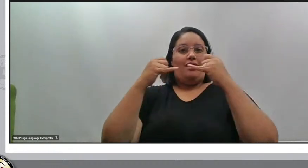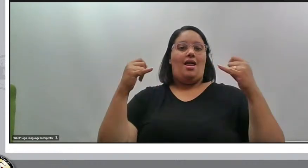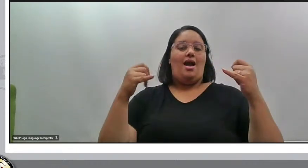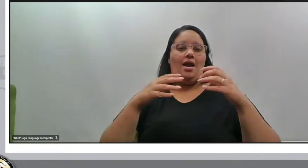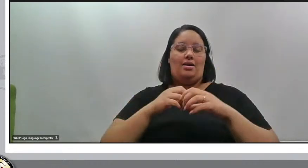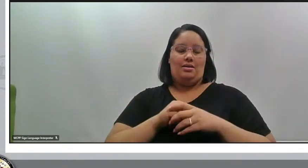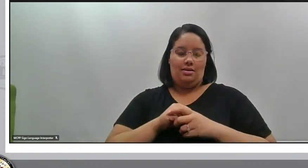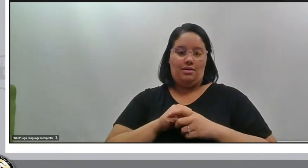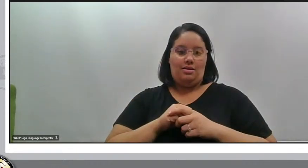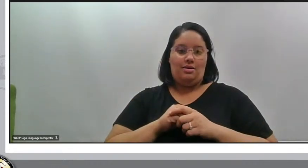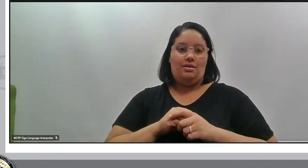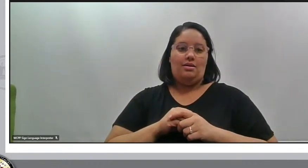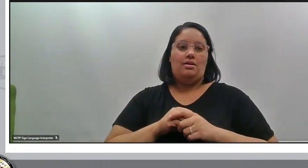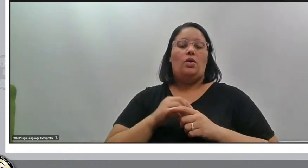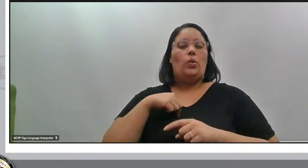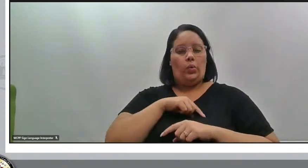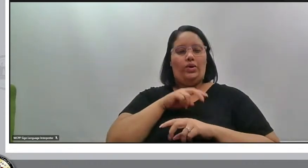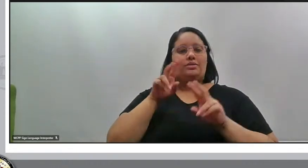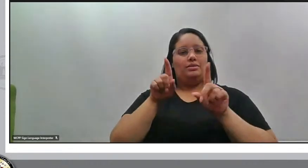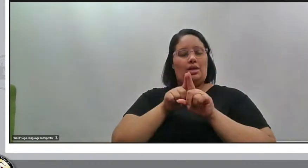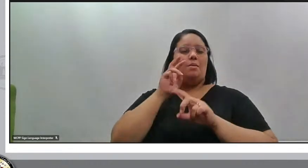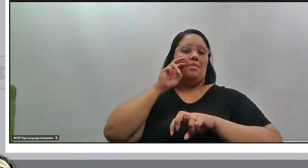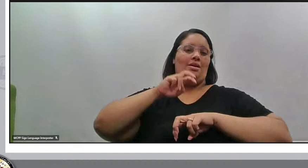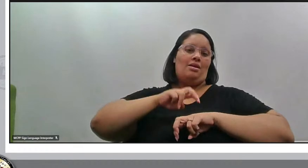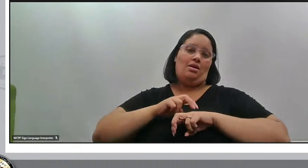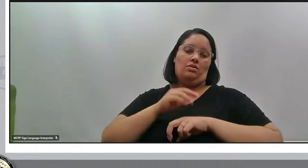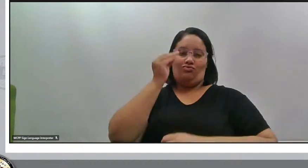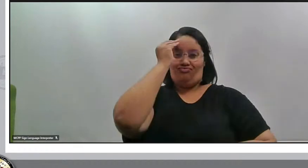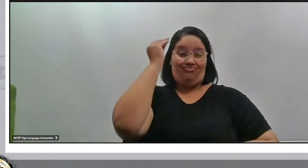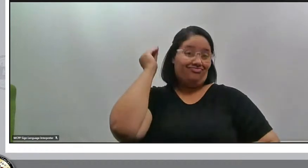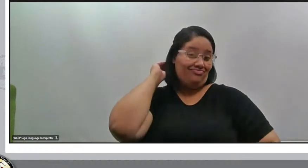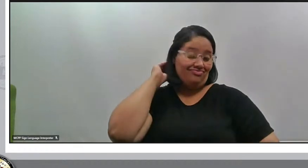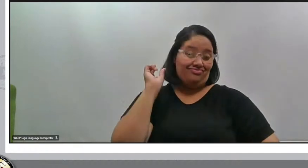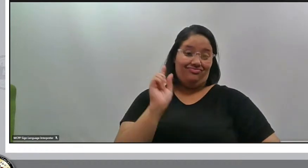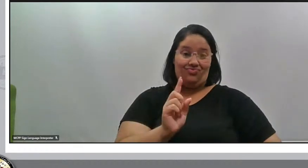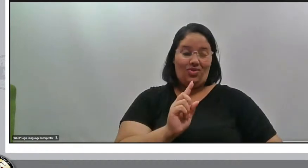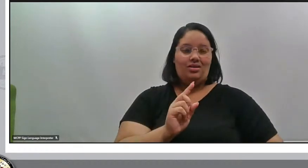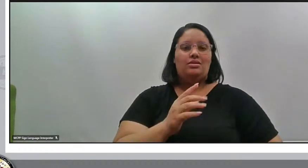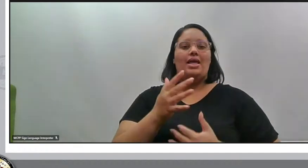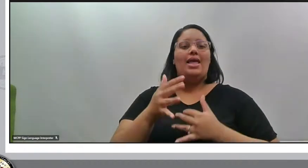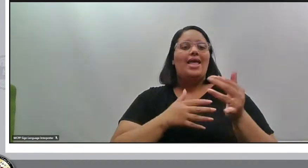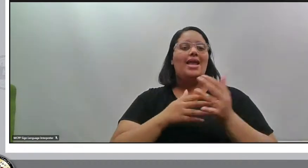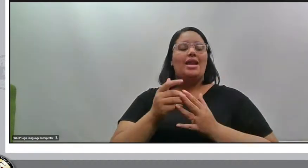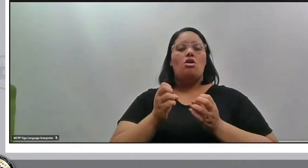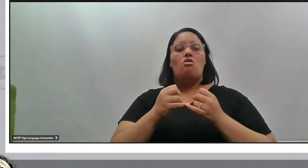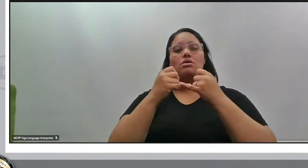space, we need to also remember that the that threats